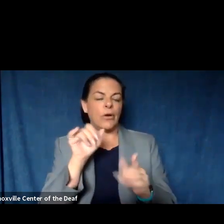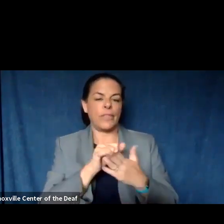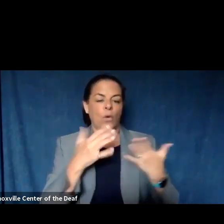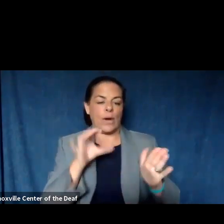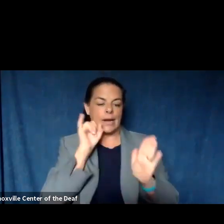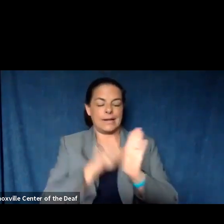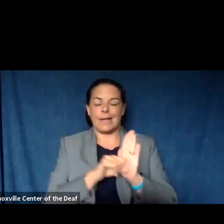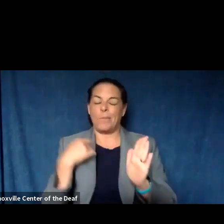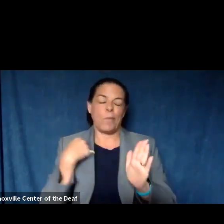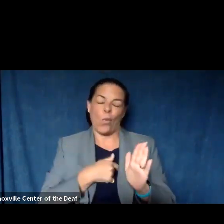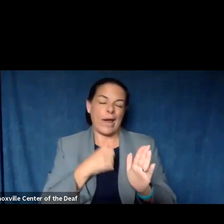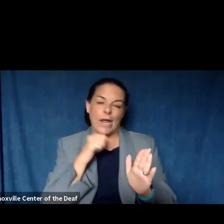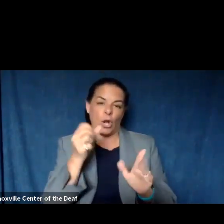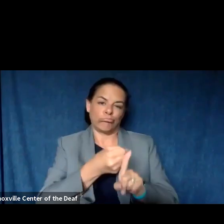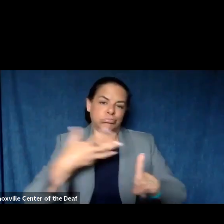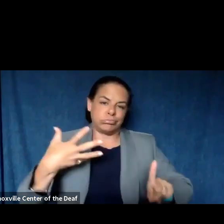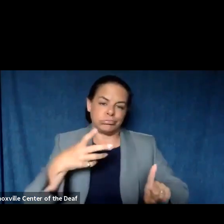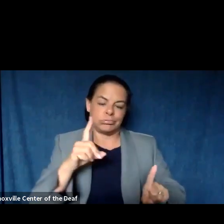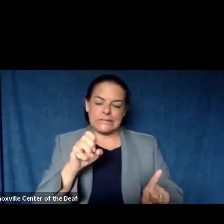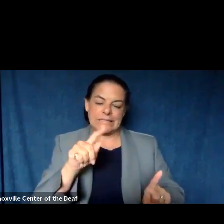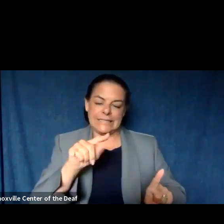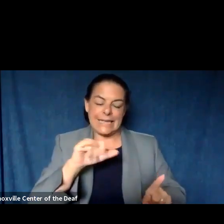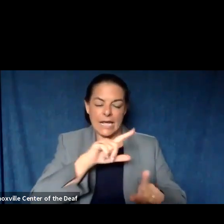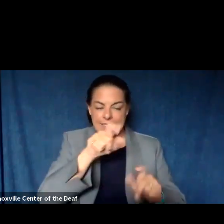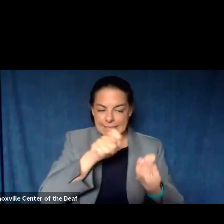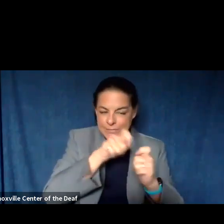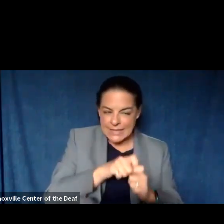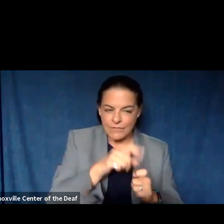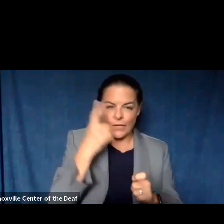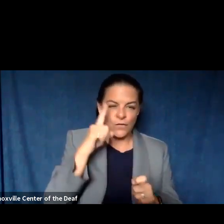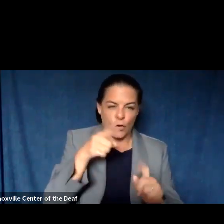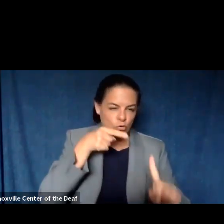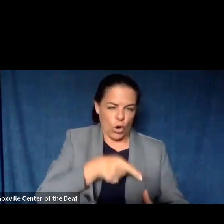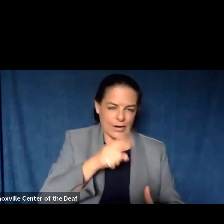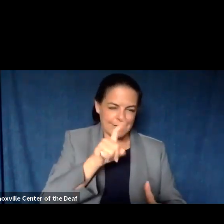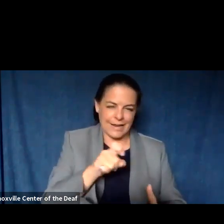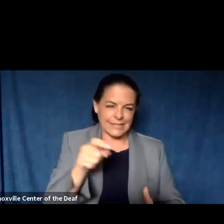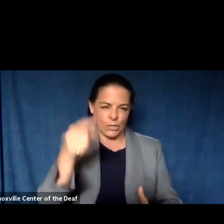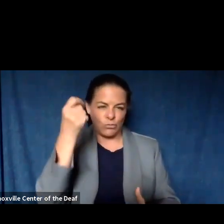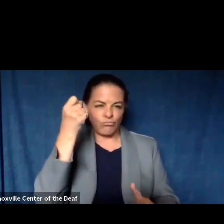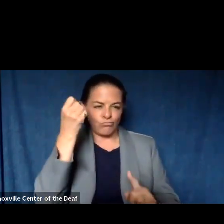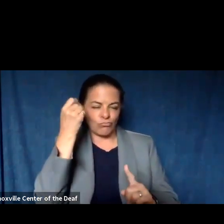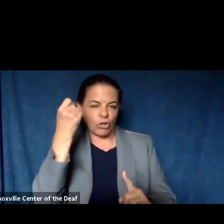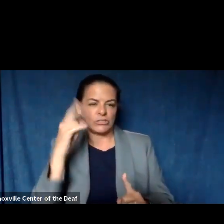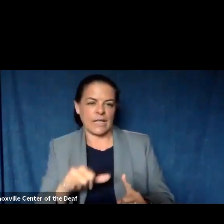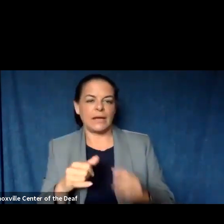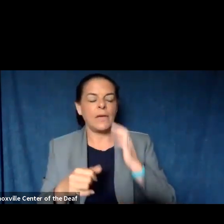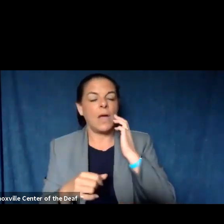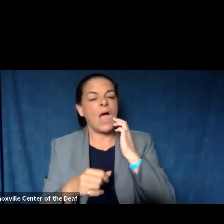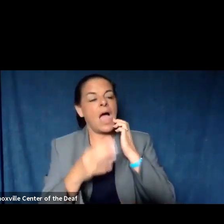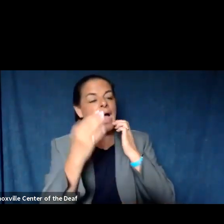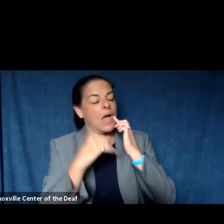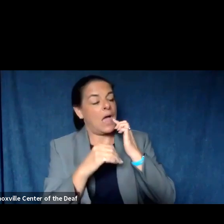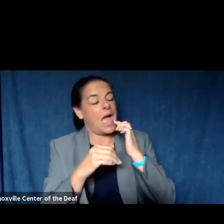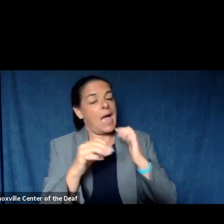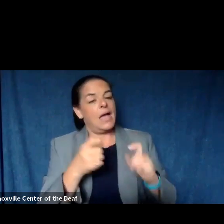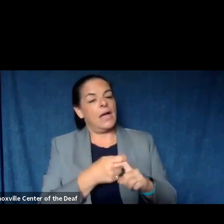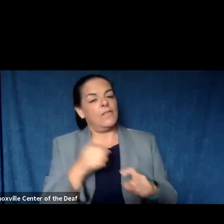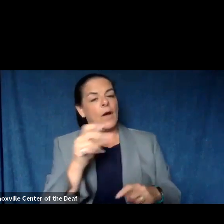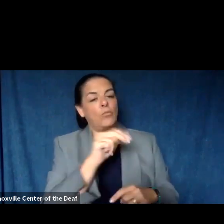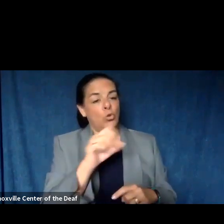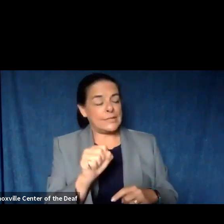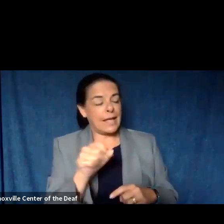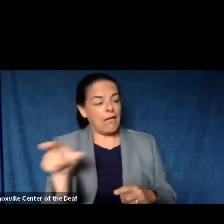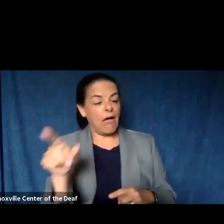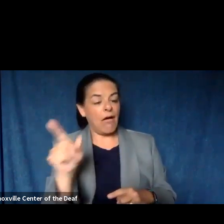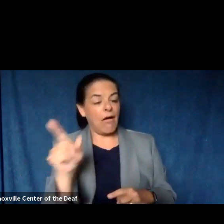know, don't go into details about those, but specific cluster targeted testing. From Vincent with the Sentinel, the school district's deadline for parents to choose